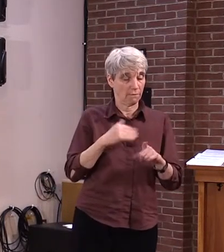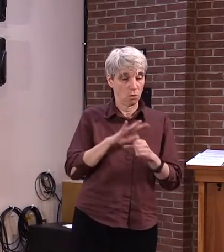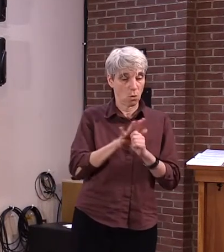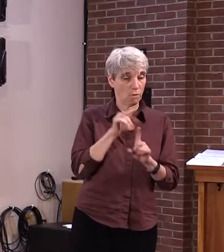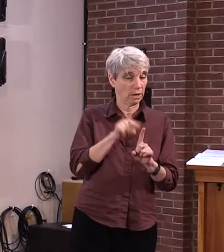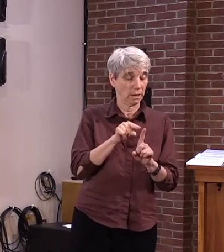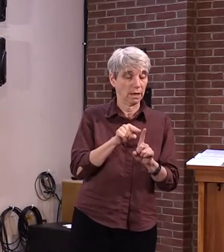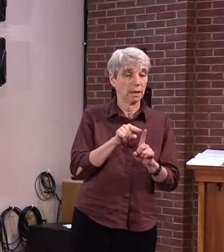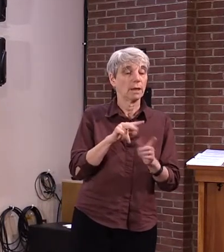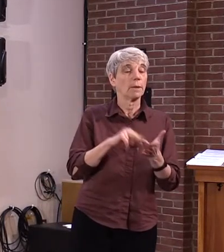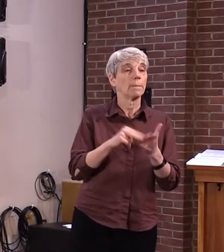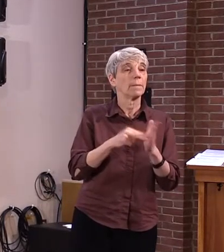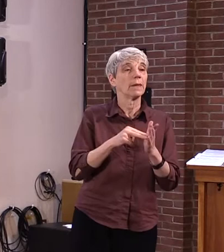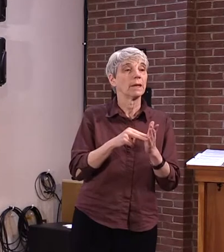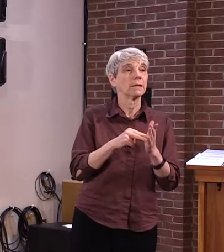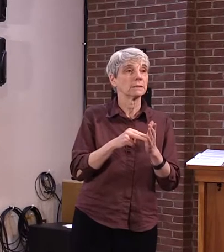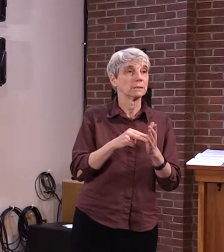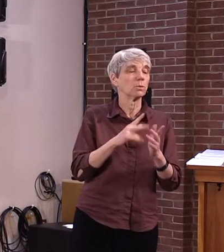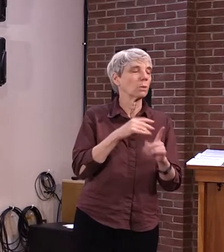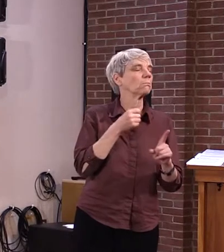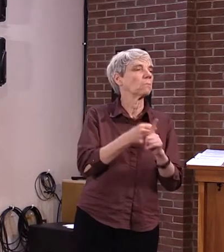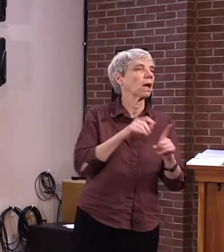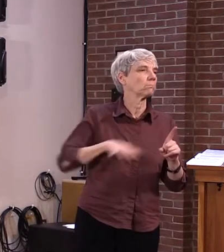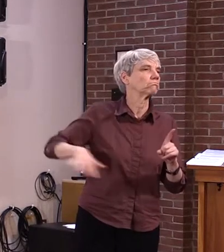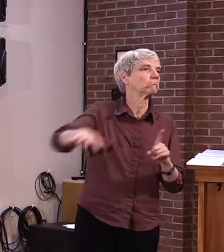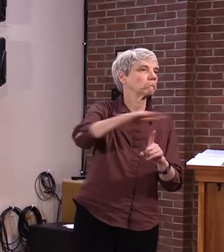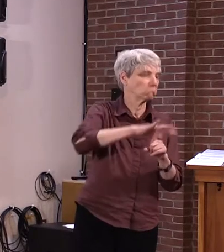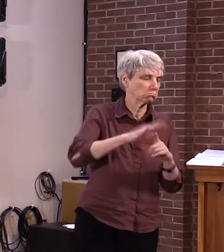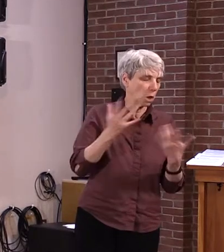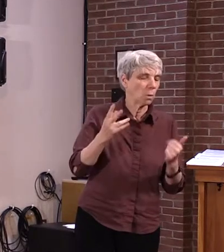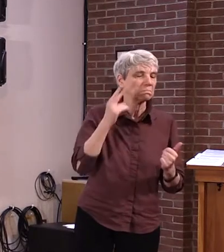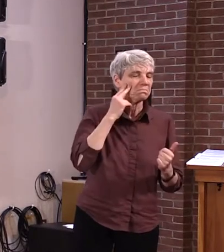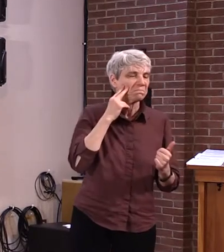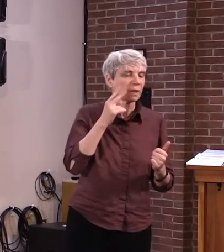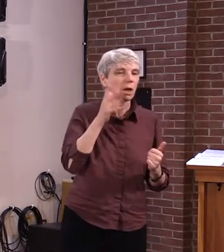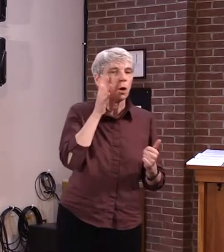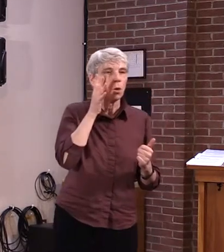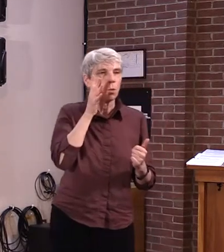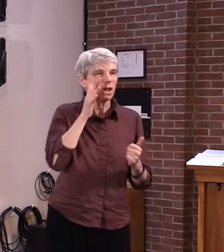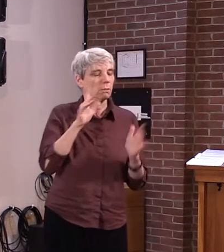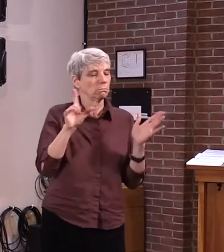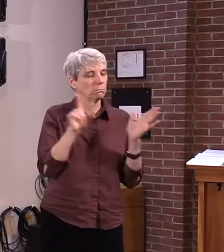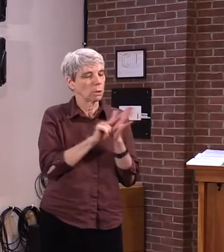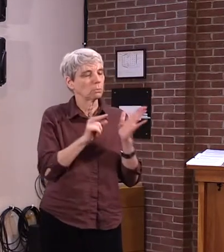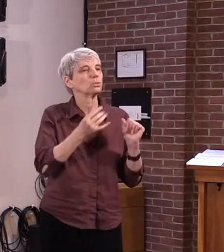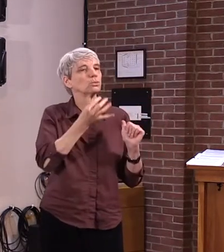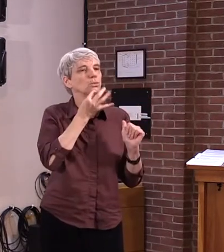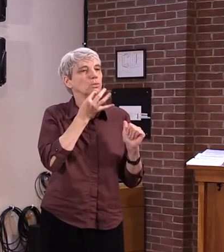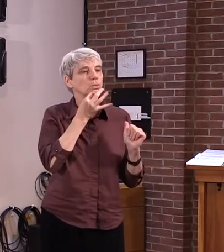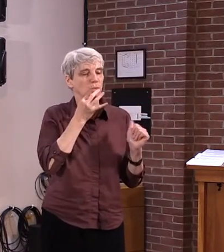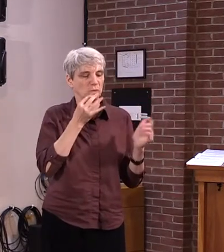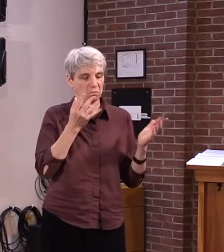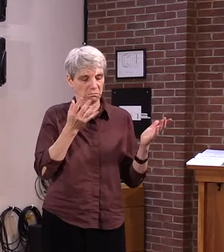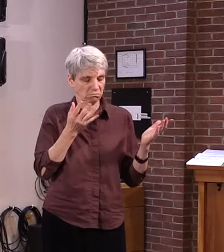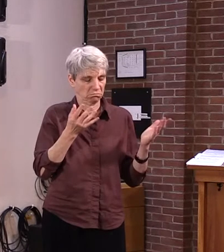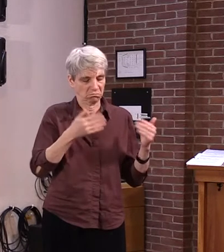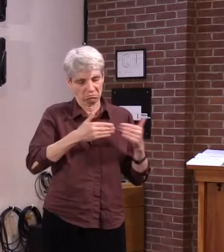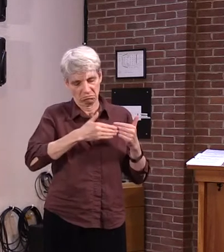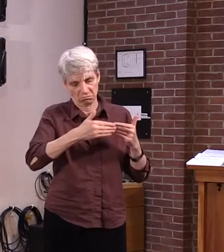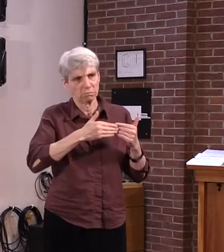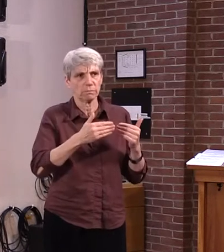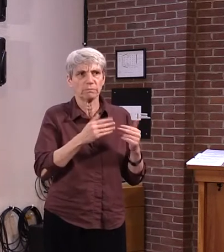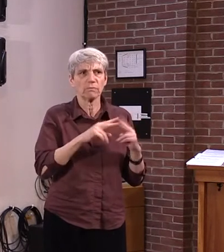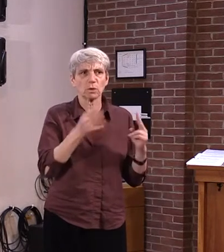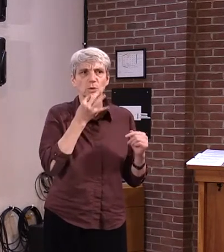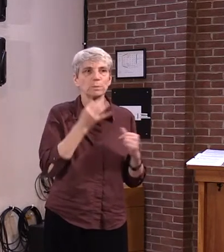facility in Vermont. So stay tuned on those guidelines getting ready to be released very,